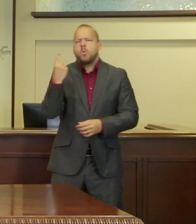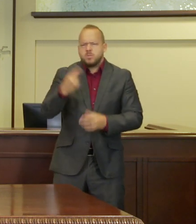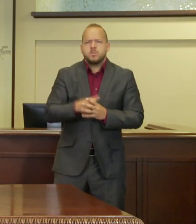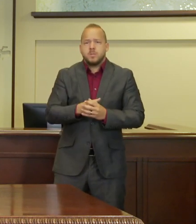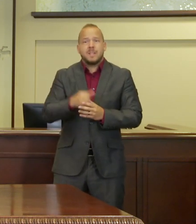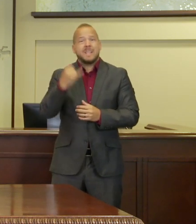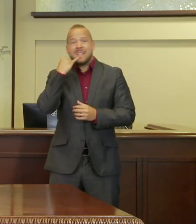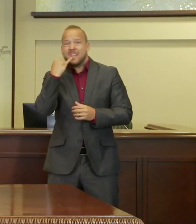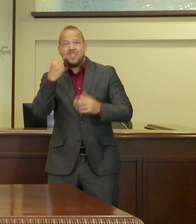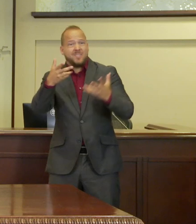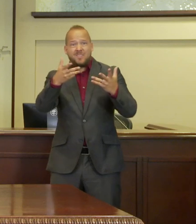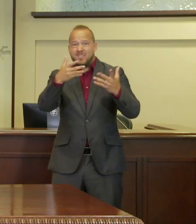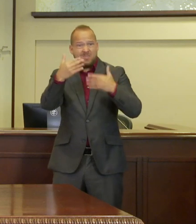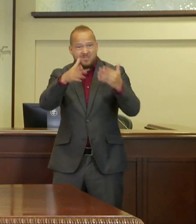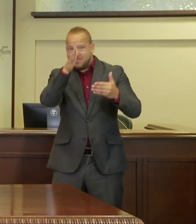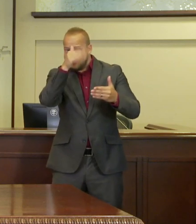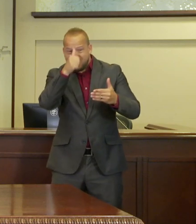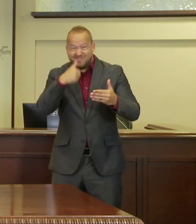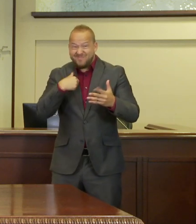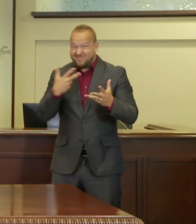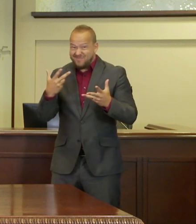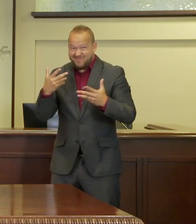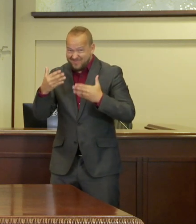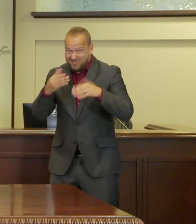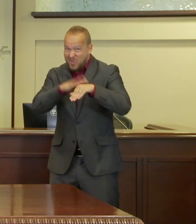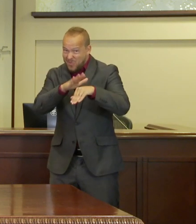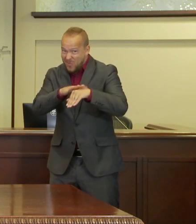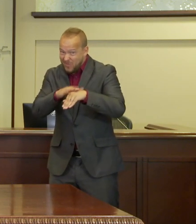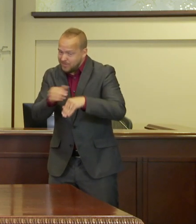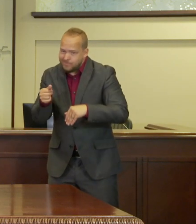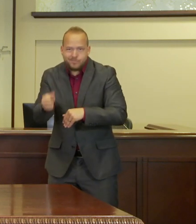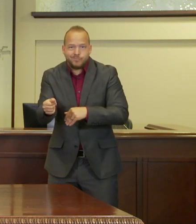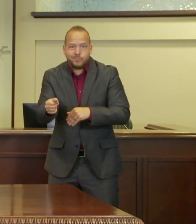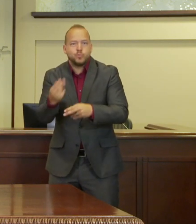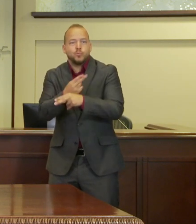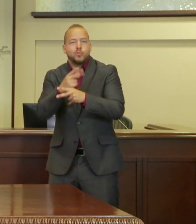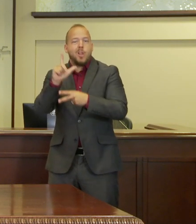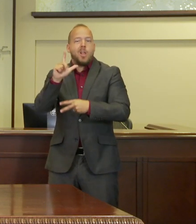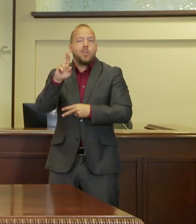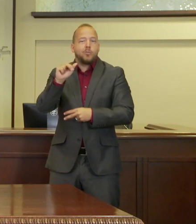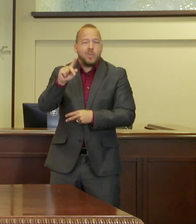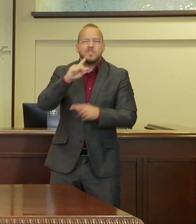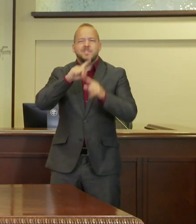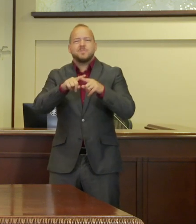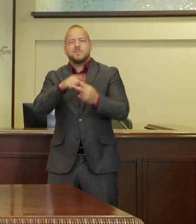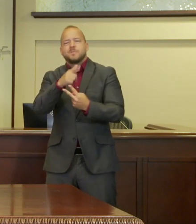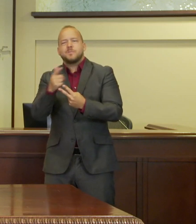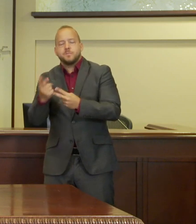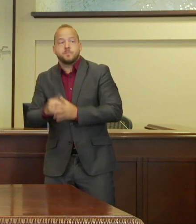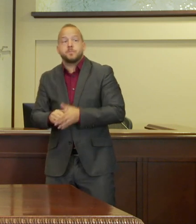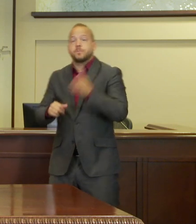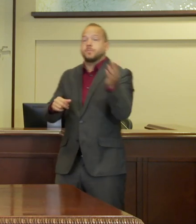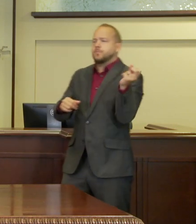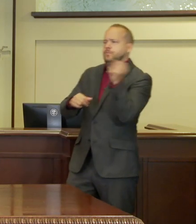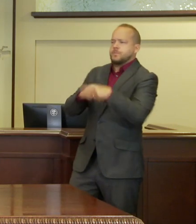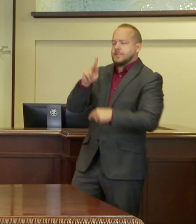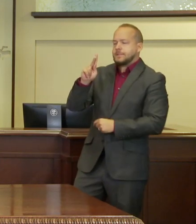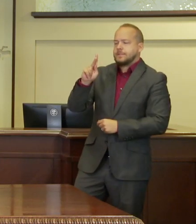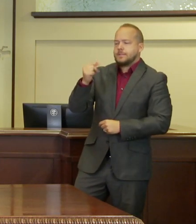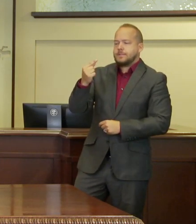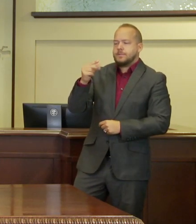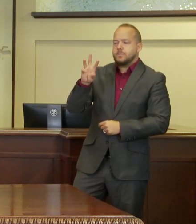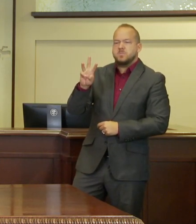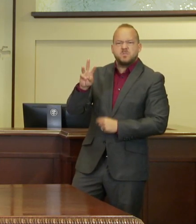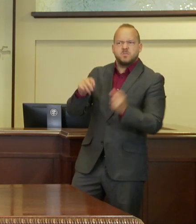that. Okay, this is a question that we have from KGW, and they want to know why